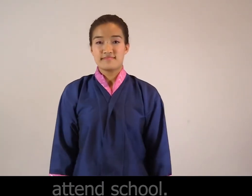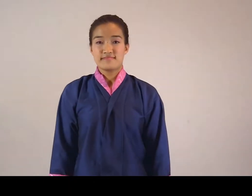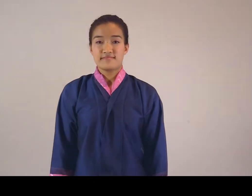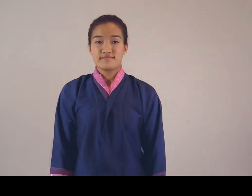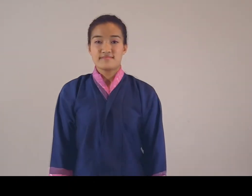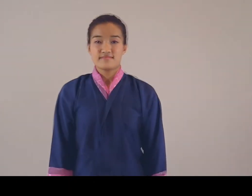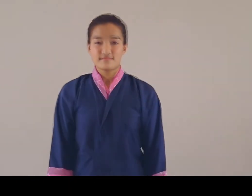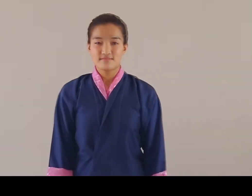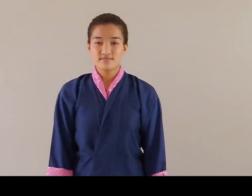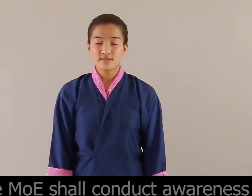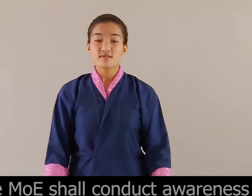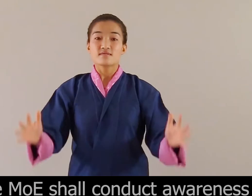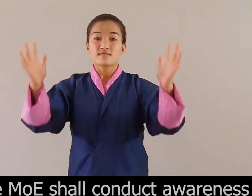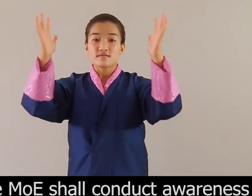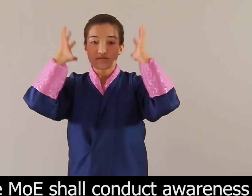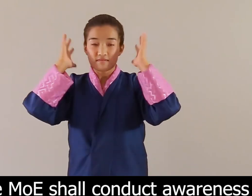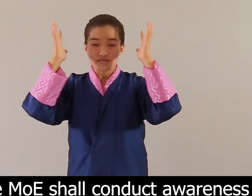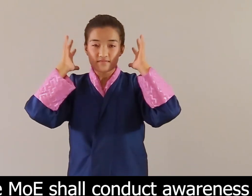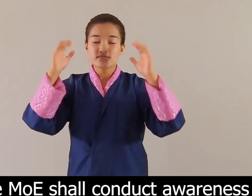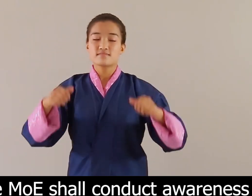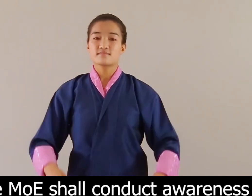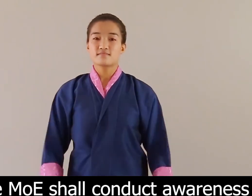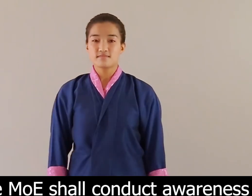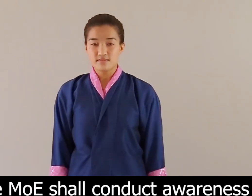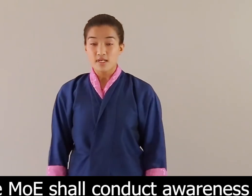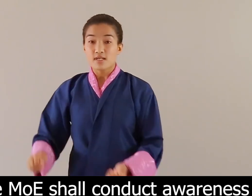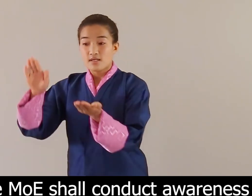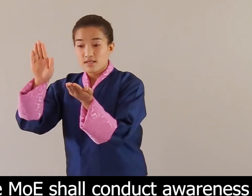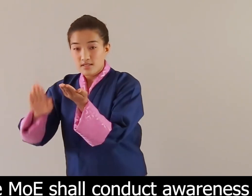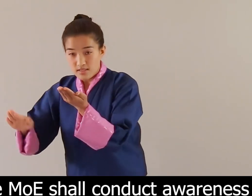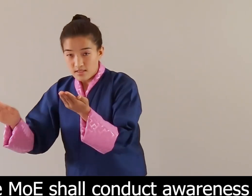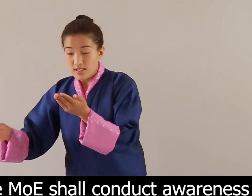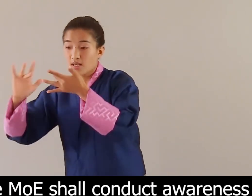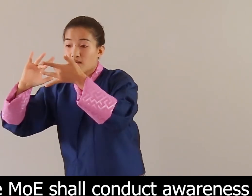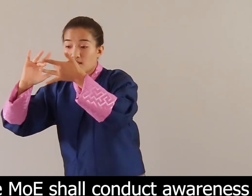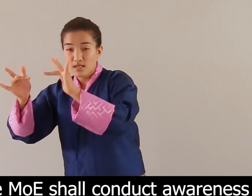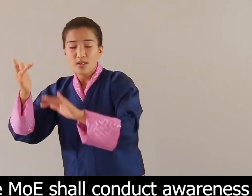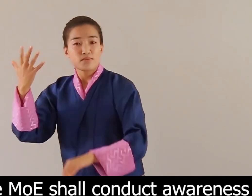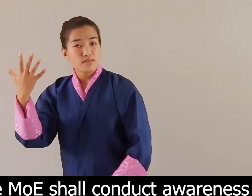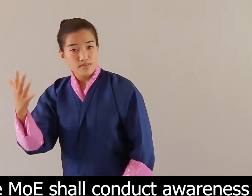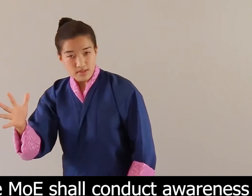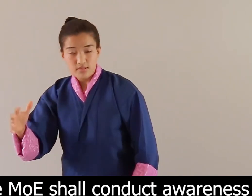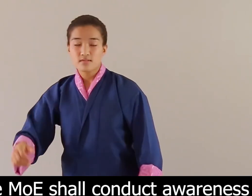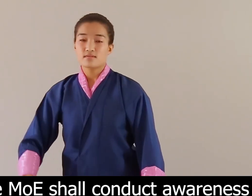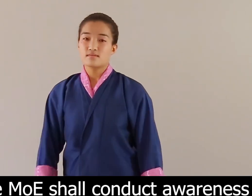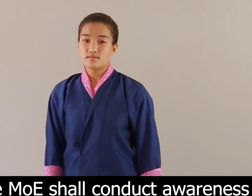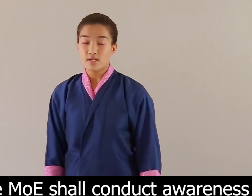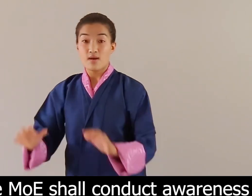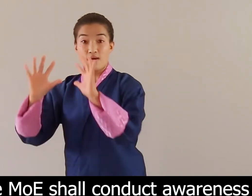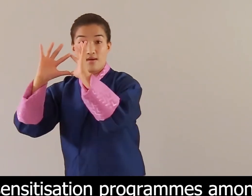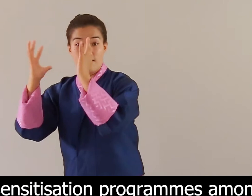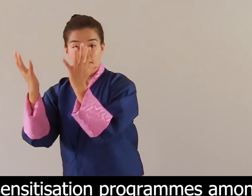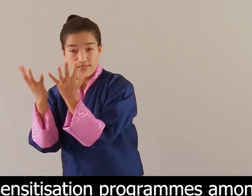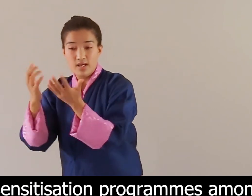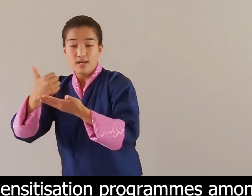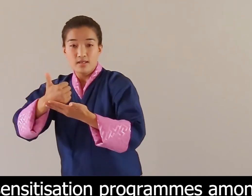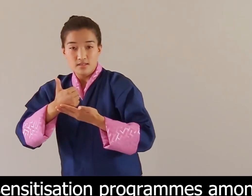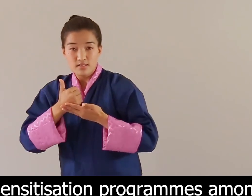school. The Ministry of Education shall conduct awareness